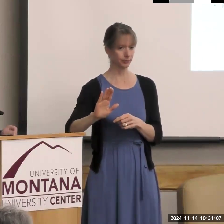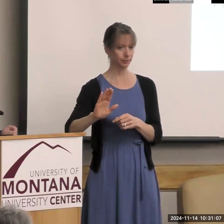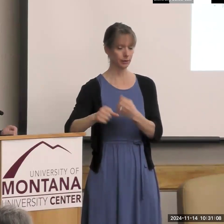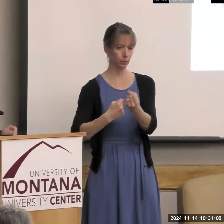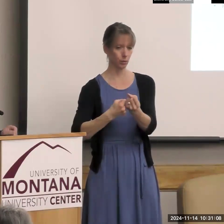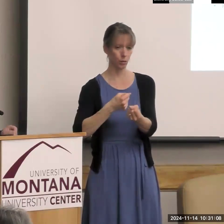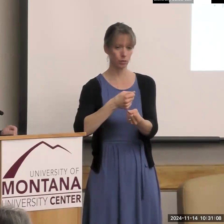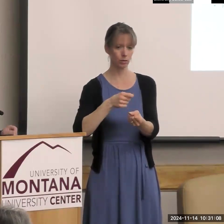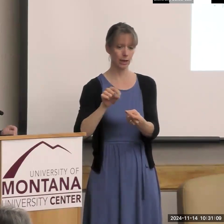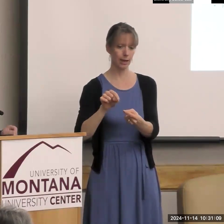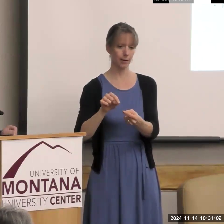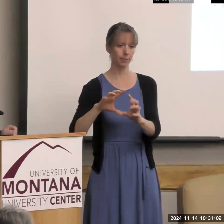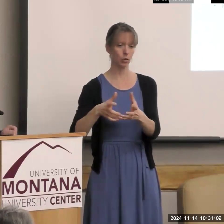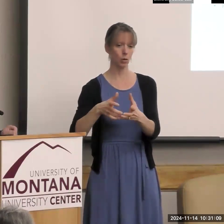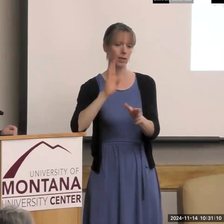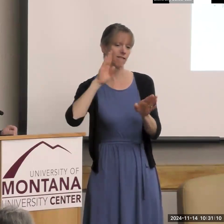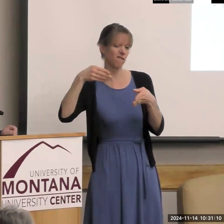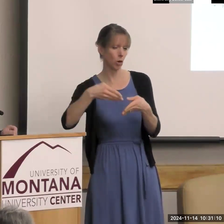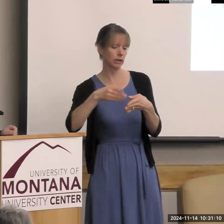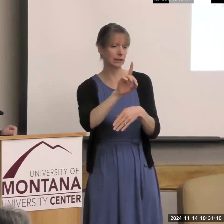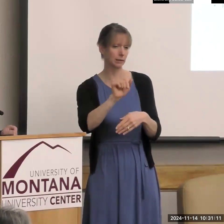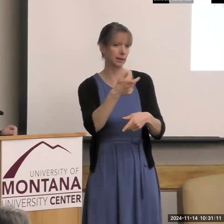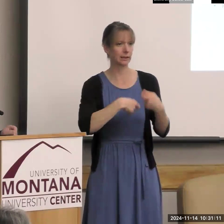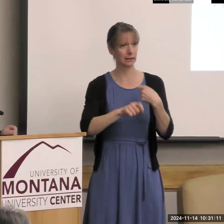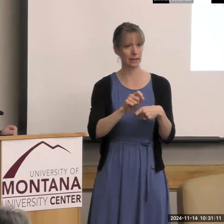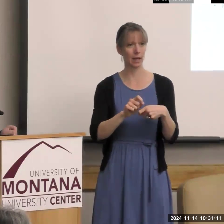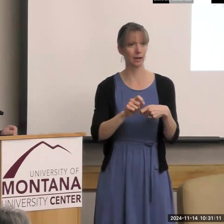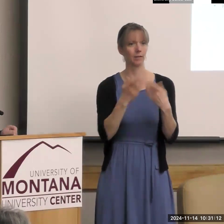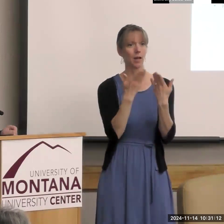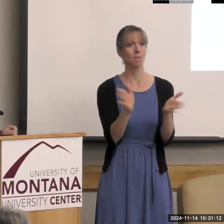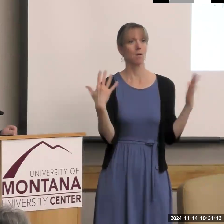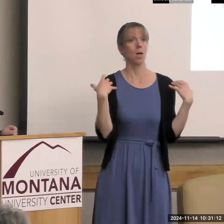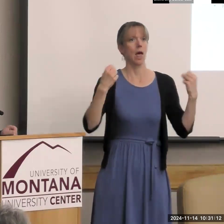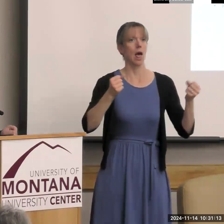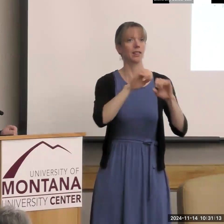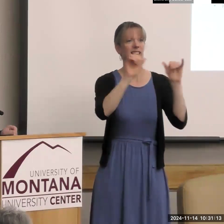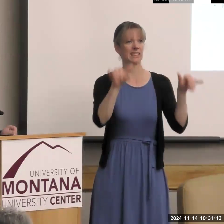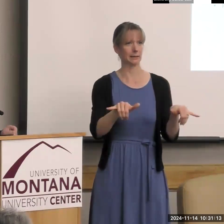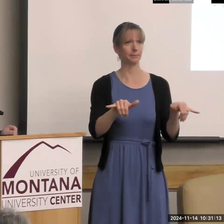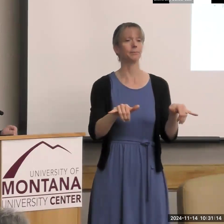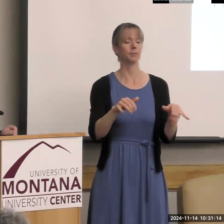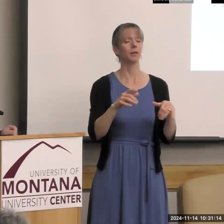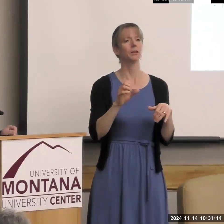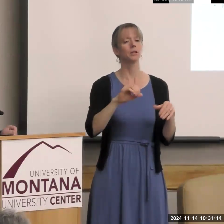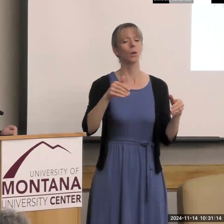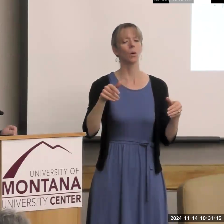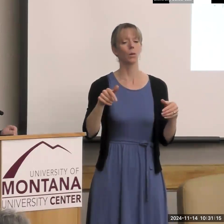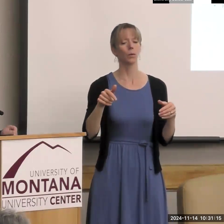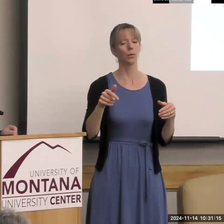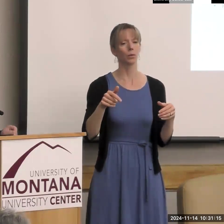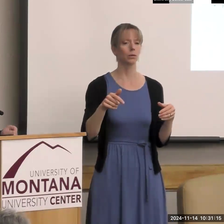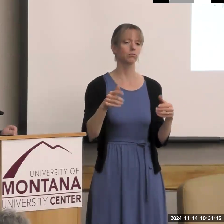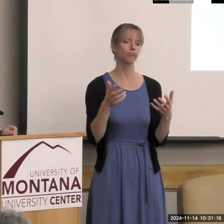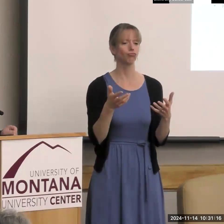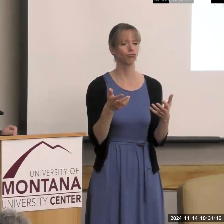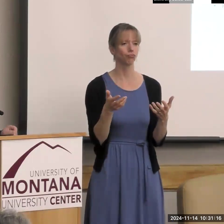it focuses on the disabilities as opposed to the public health system. And so introducing a lot of the